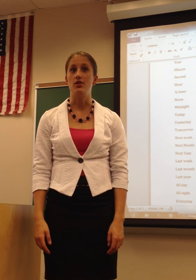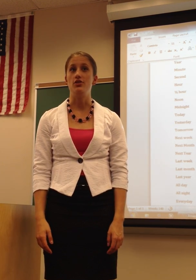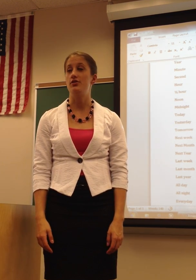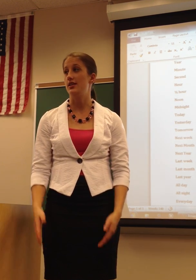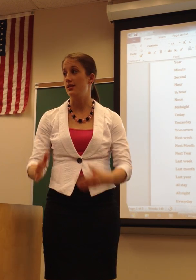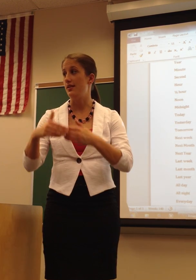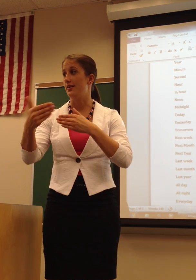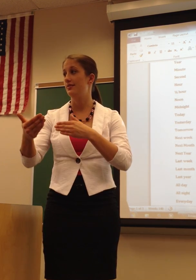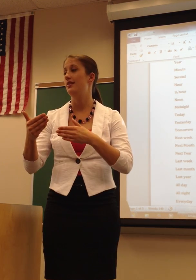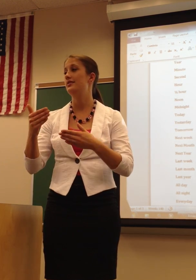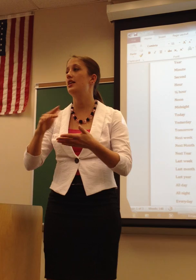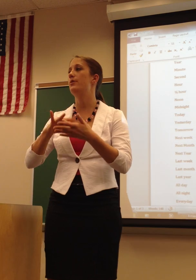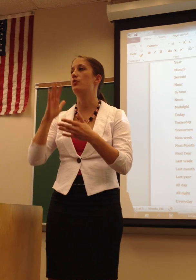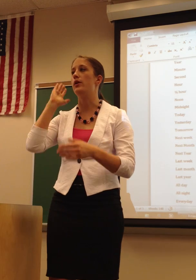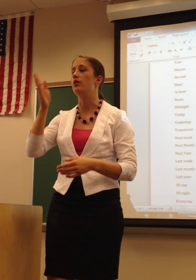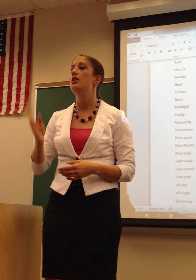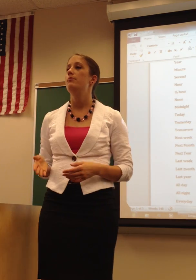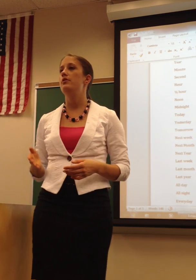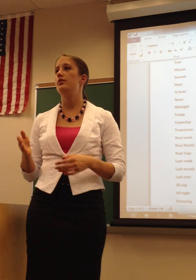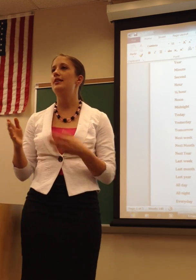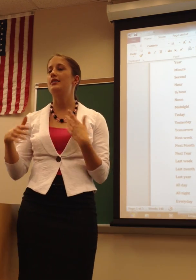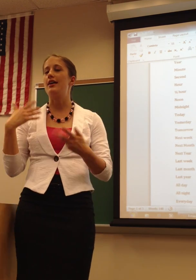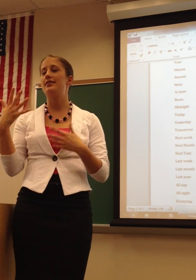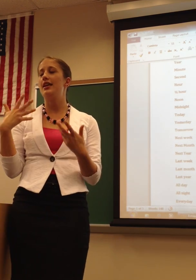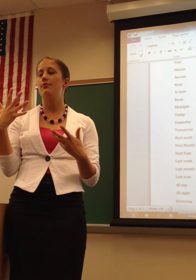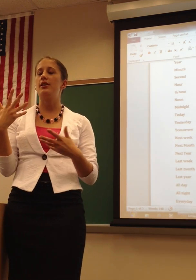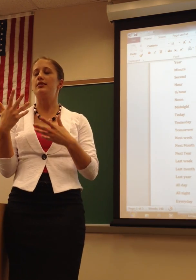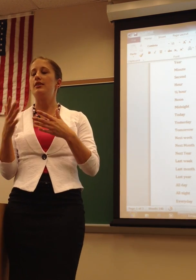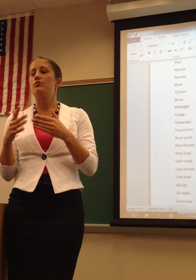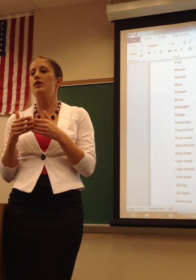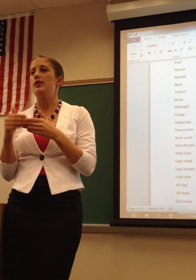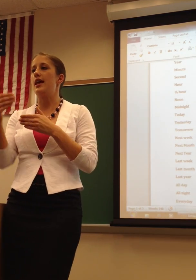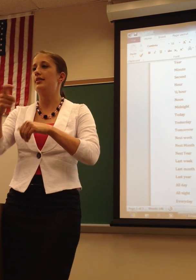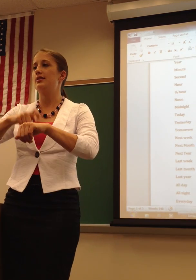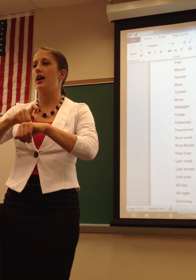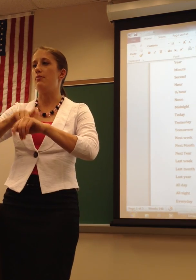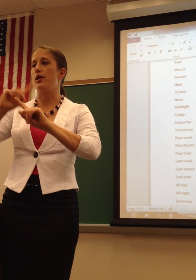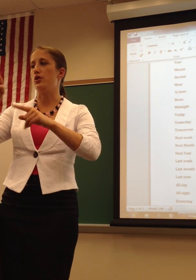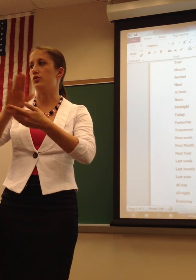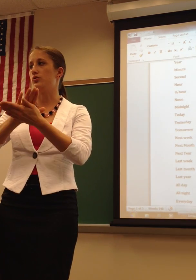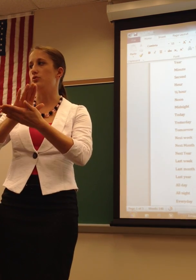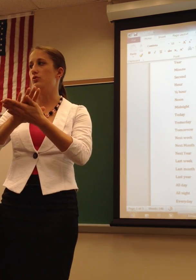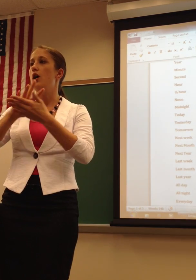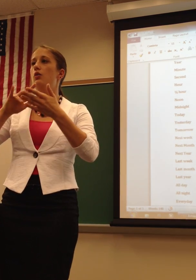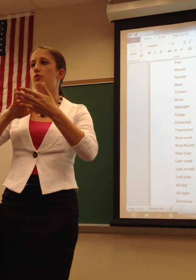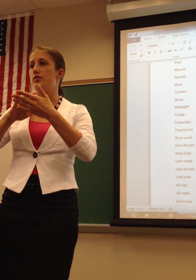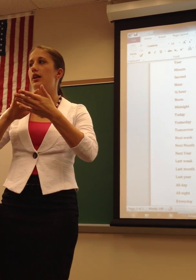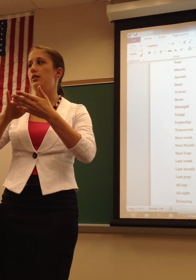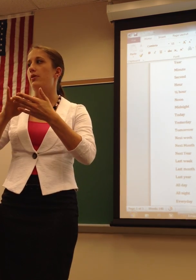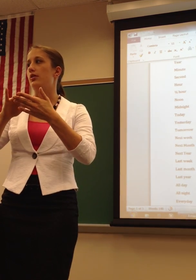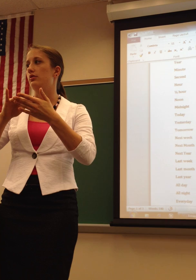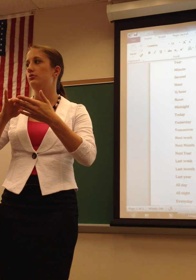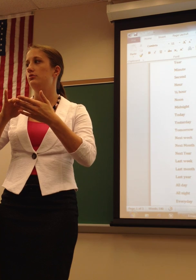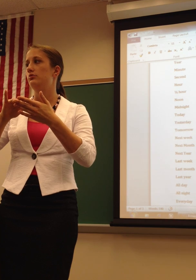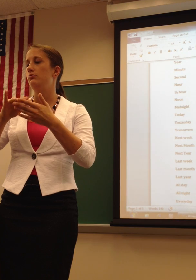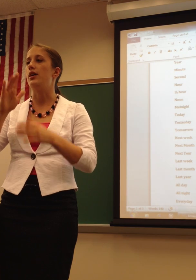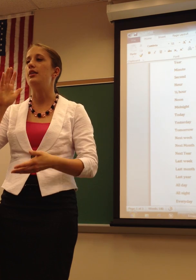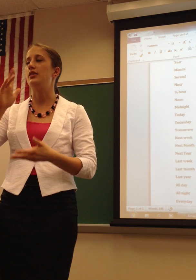Study what? Study better, will. I said it, but it's really next time I go to school, we'll study better. But at the end you